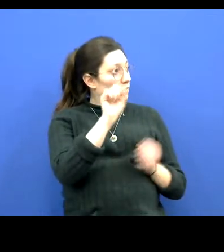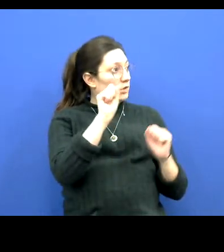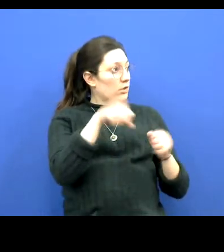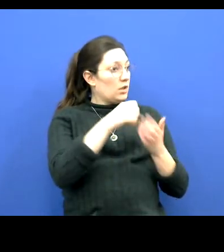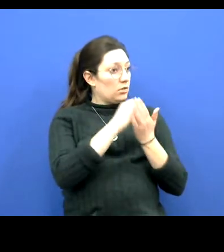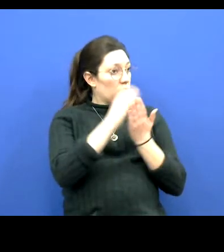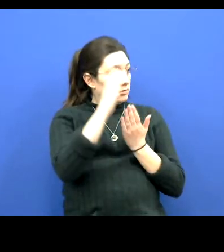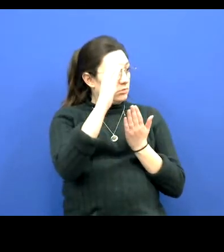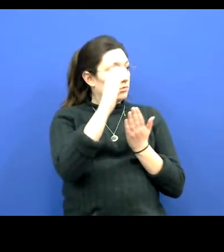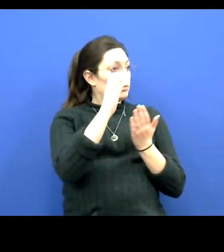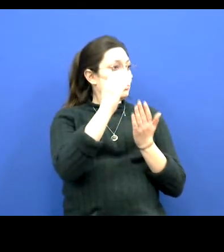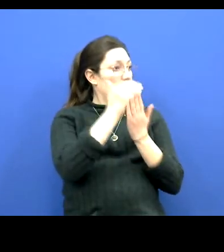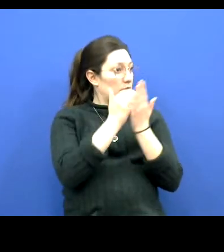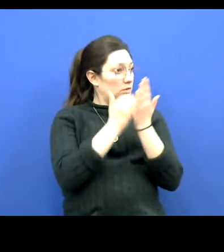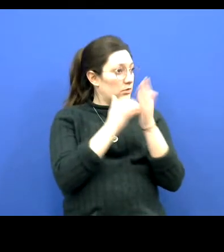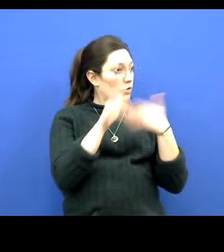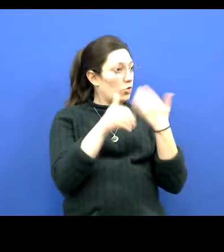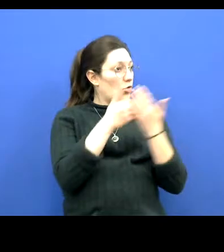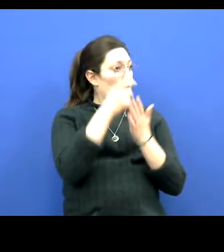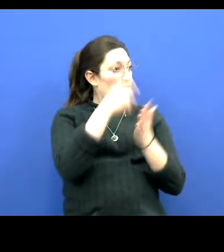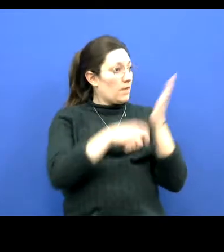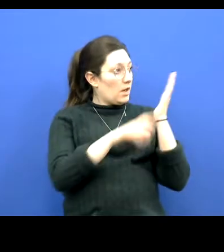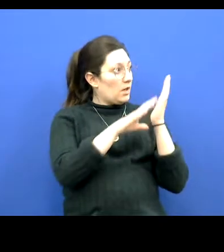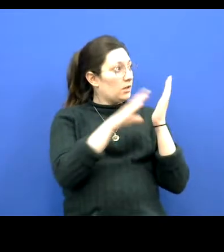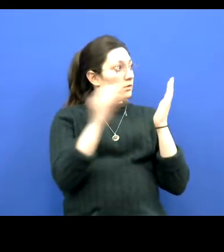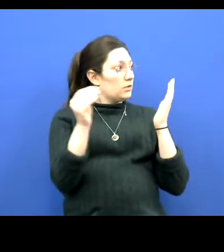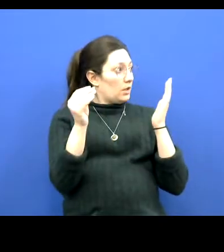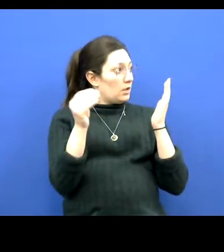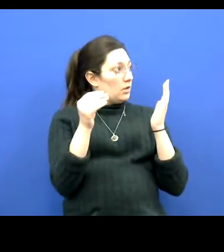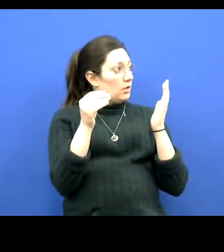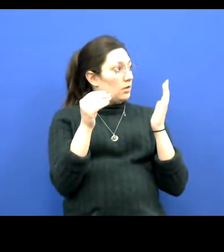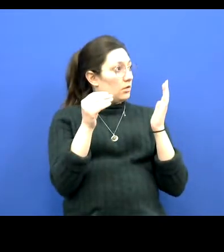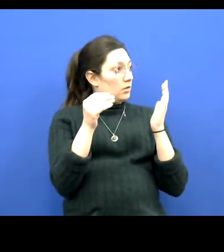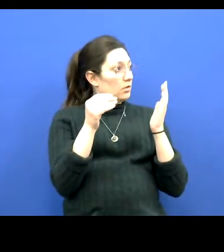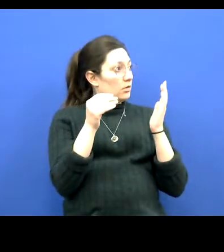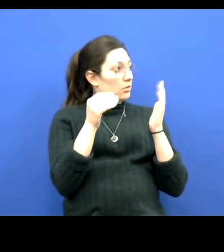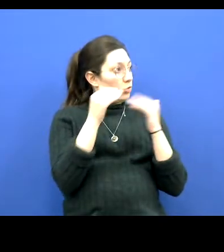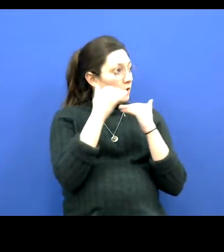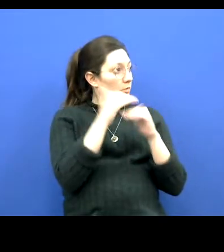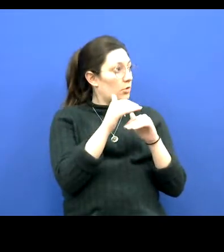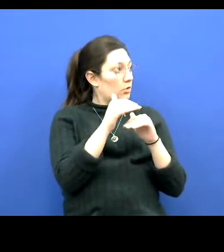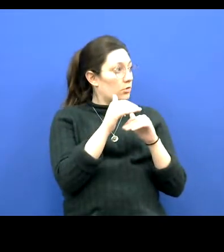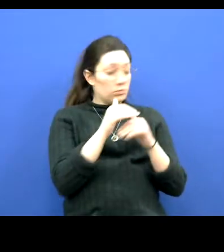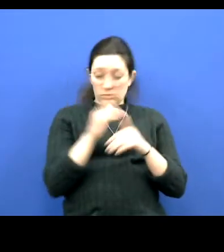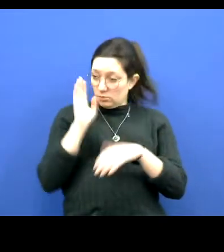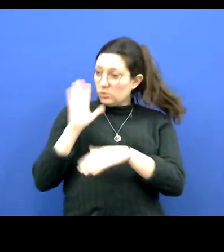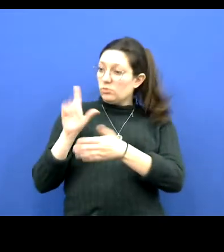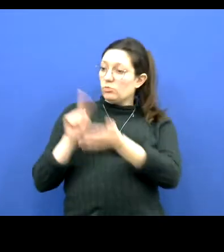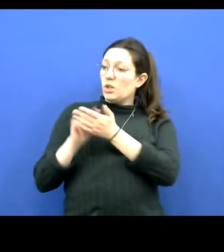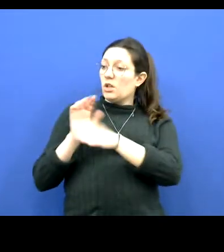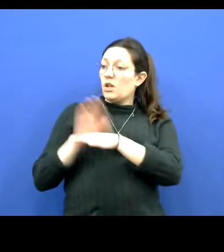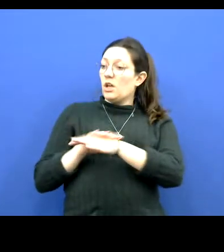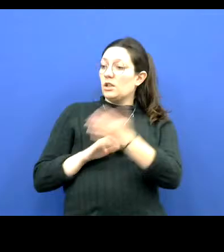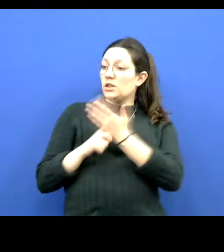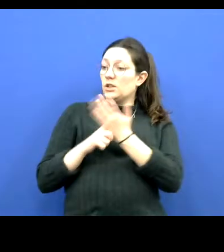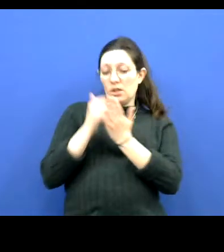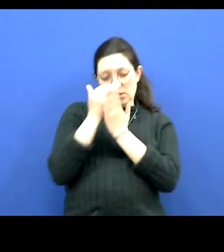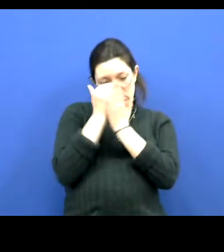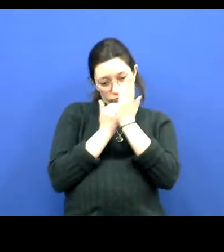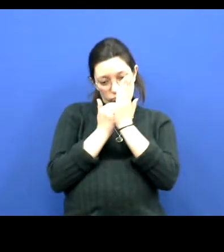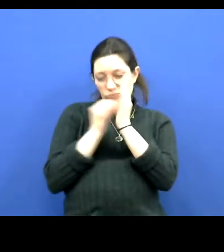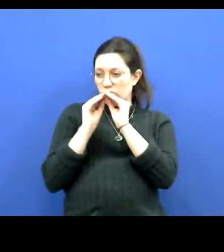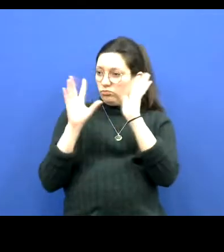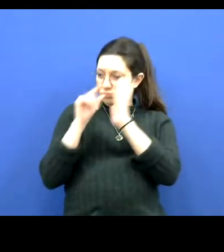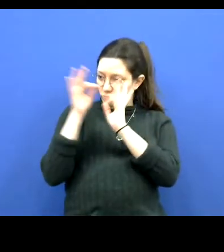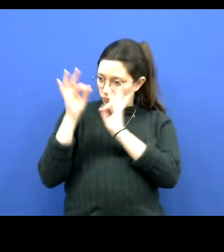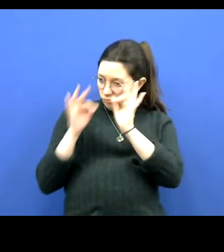the parameters? They are actually printed, they're right on the ticket itself. They are? Yep. I didn't know that. They are now.